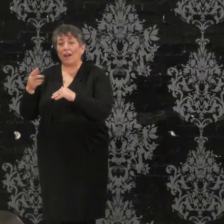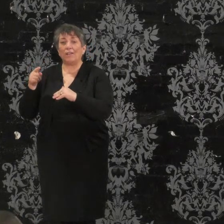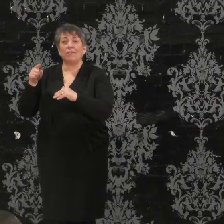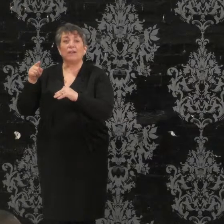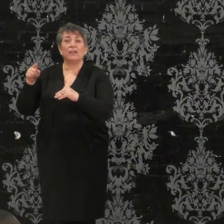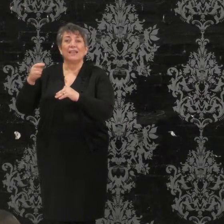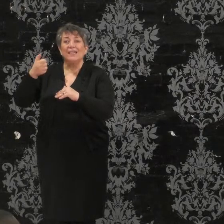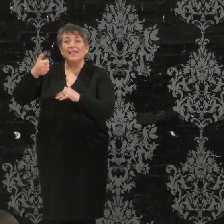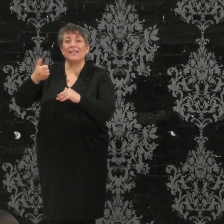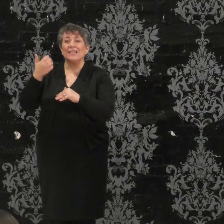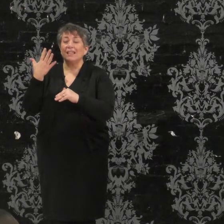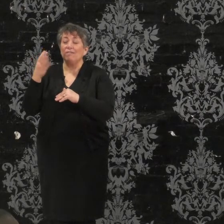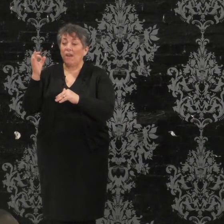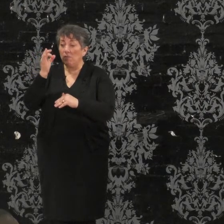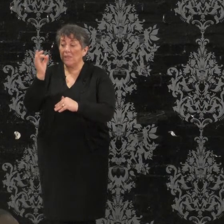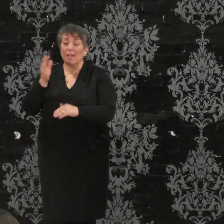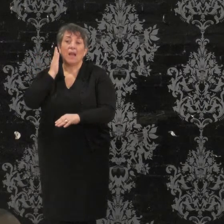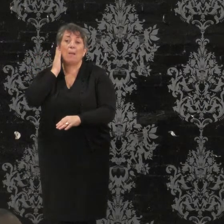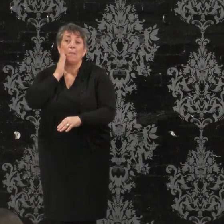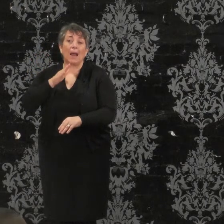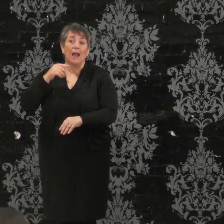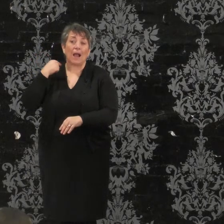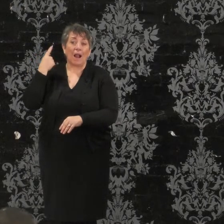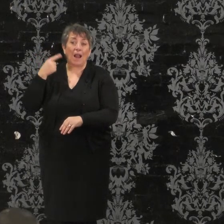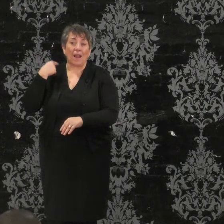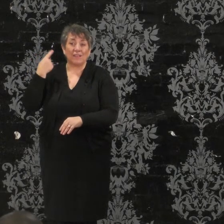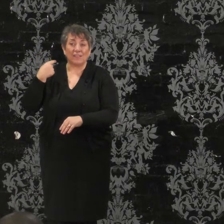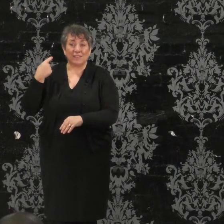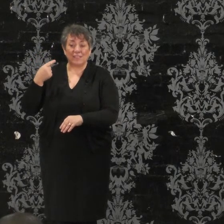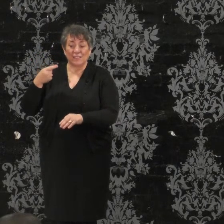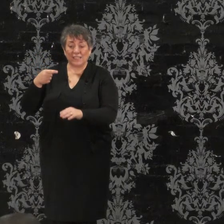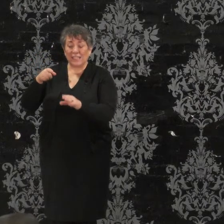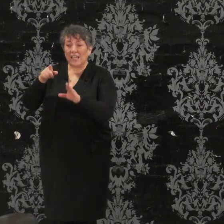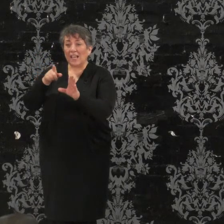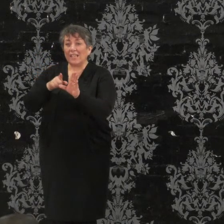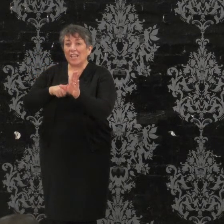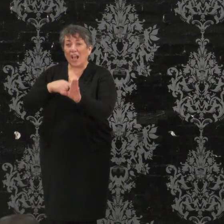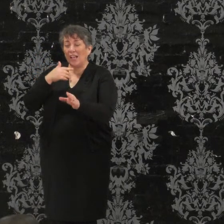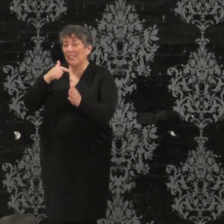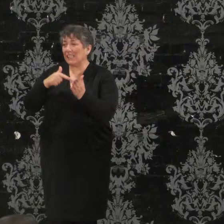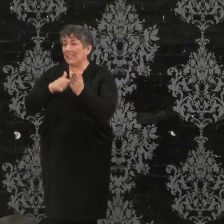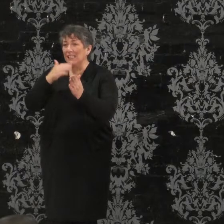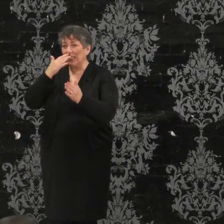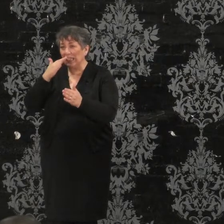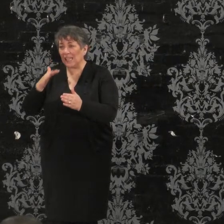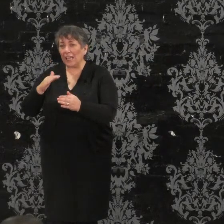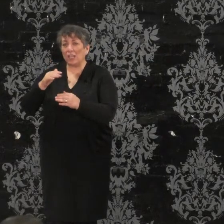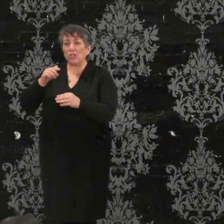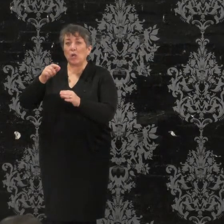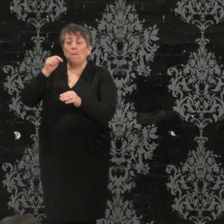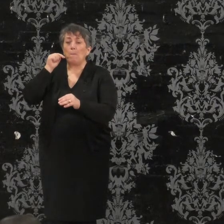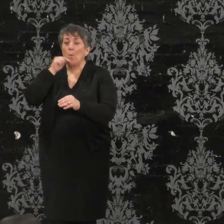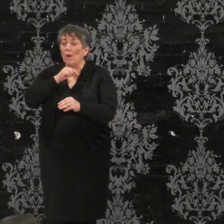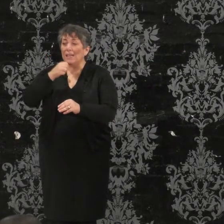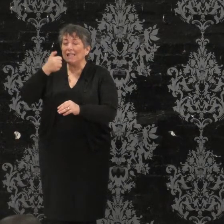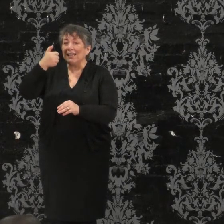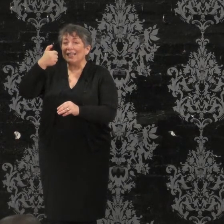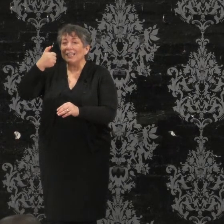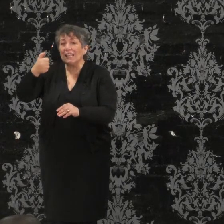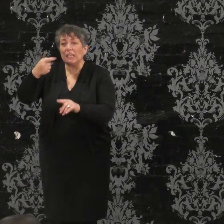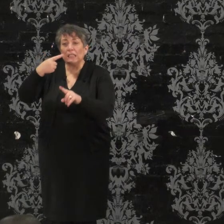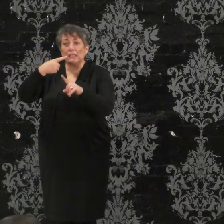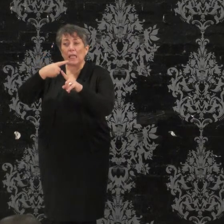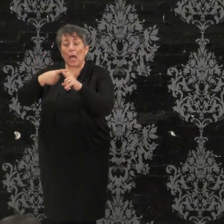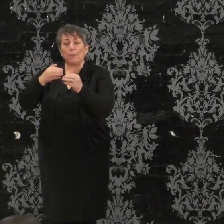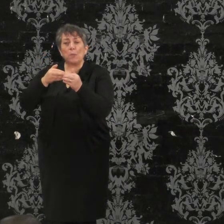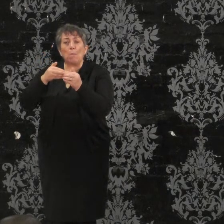offenders are black Londoners. Black teenage boys are 6 times more likely to be killed by violence, 6